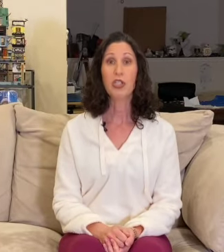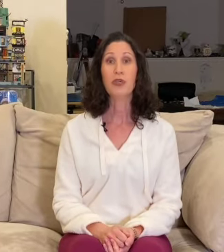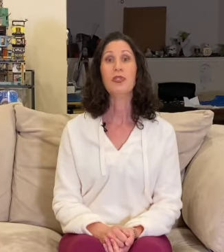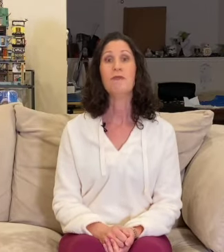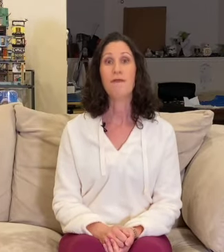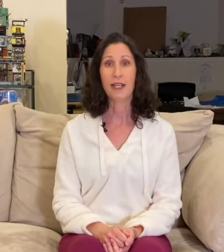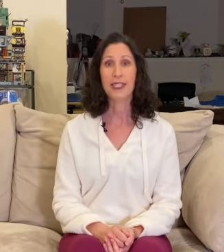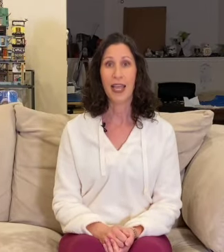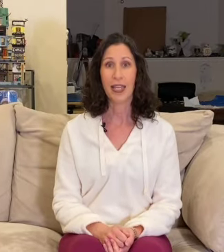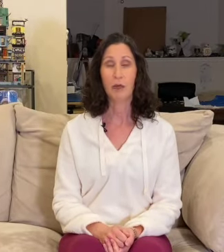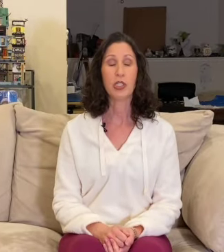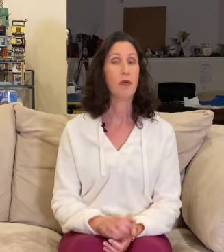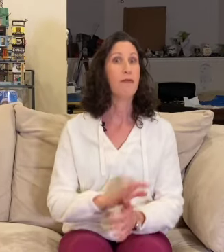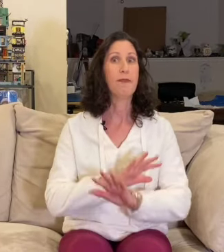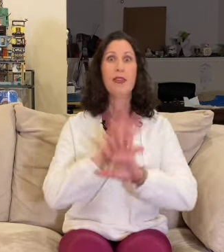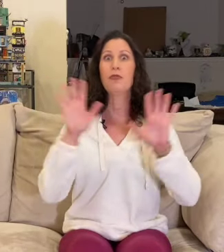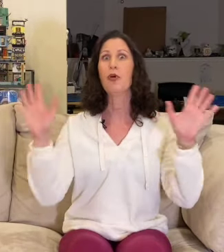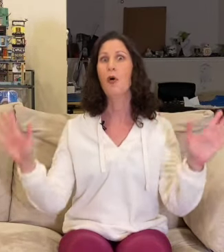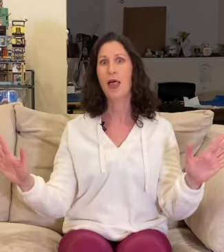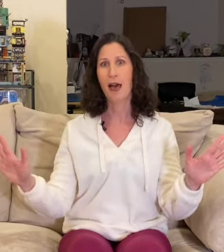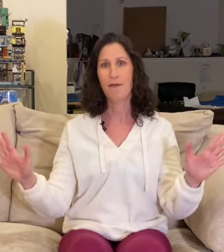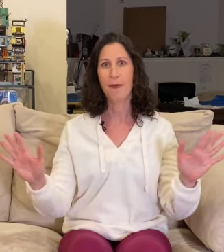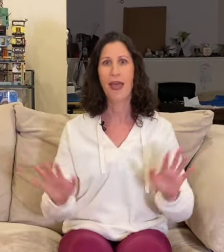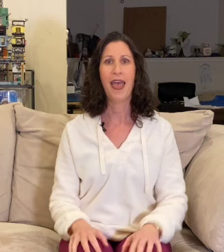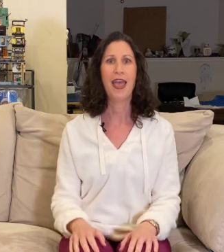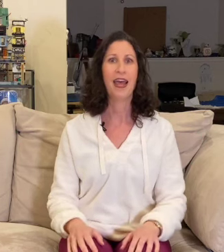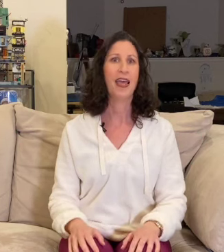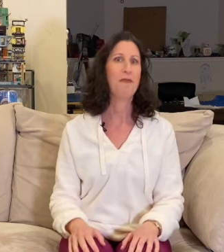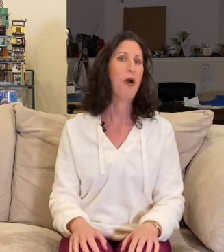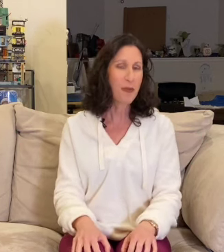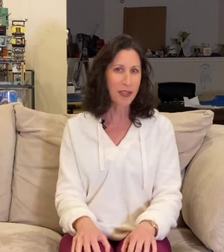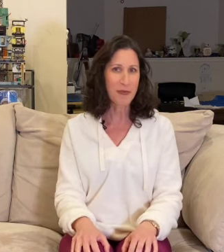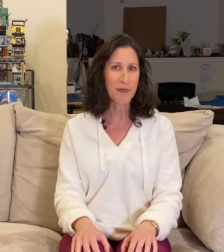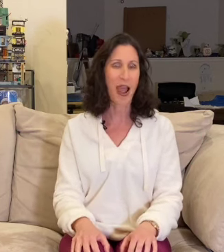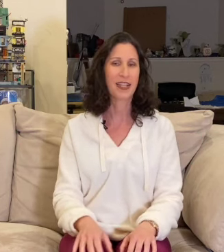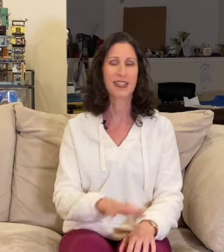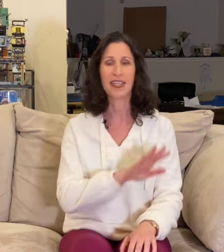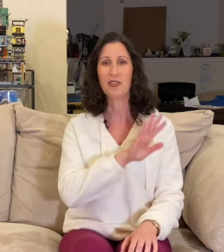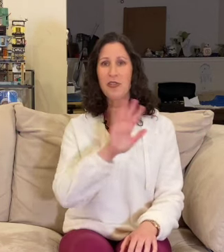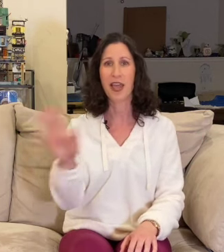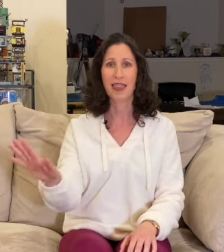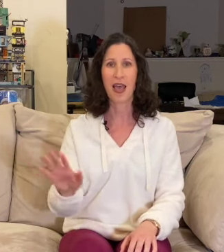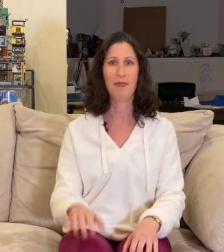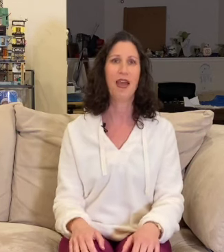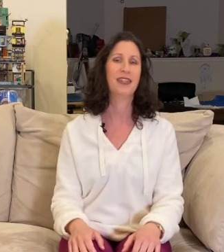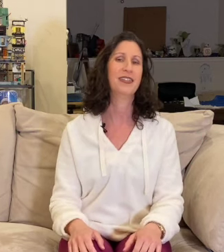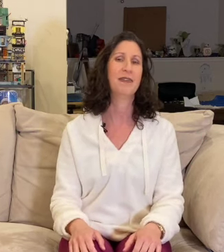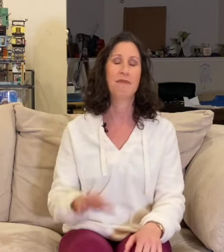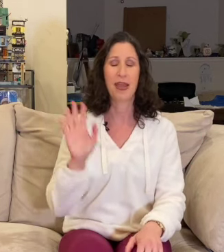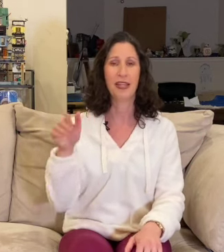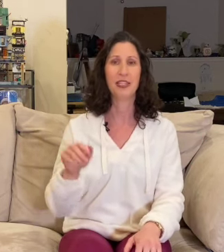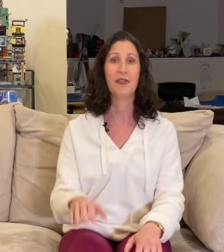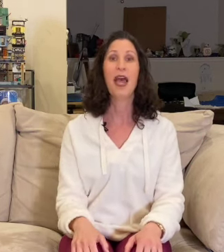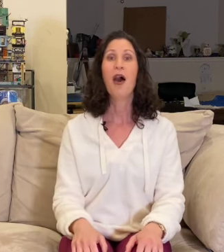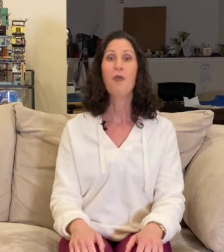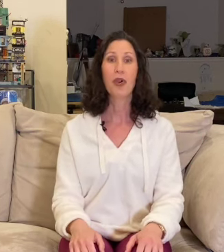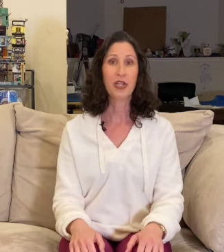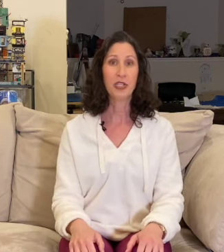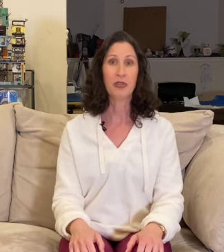do some fun sign language. Now we've been through the whole alphabet and I'm hoping you've been practicing so you got that behind you. We're going to do